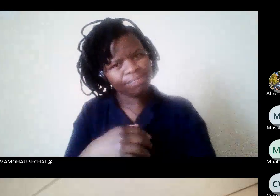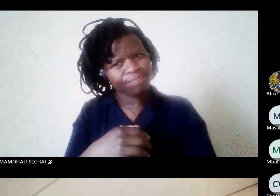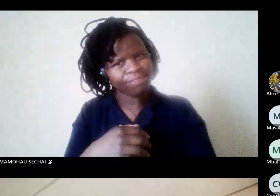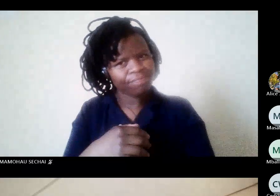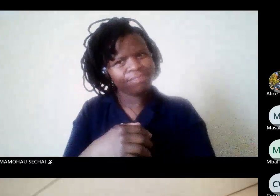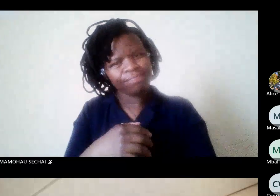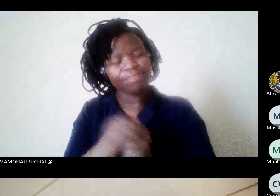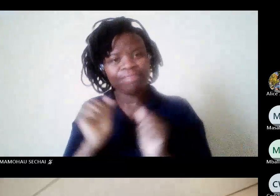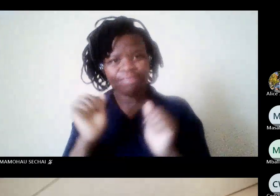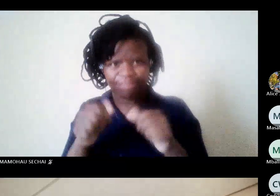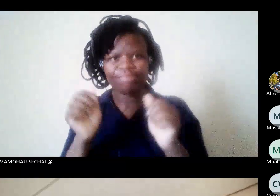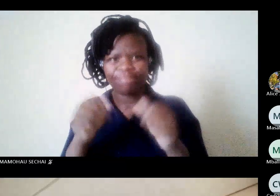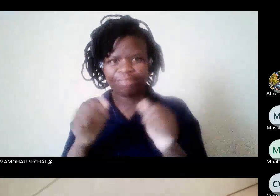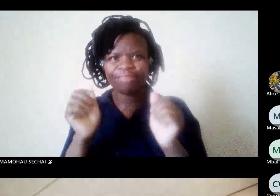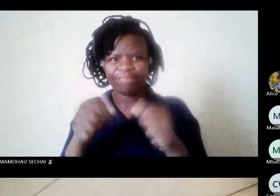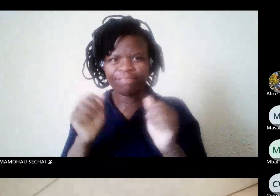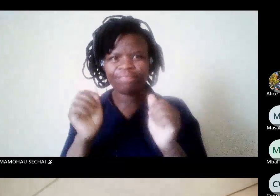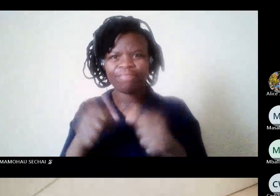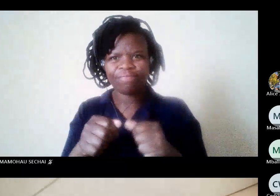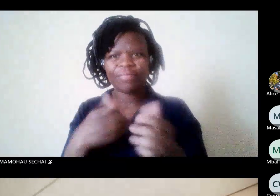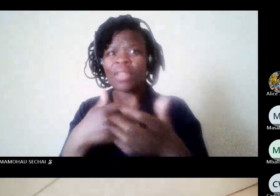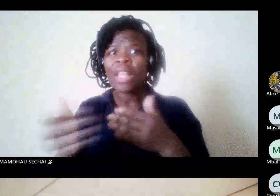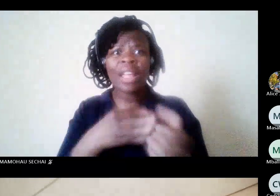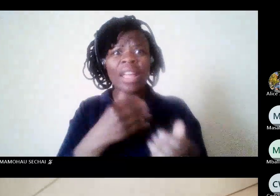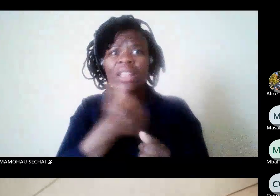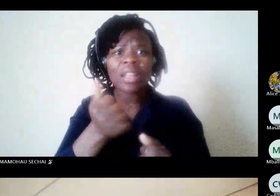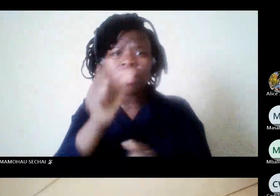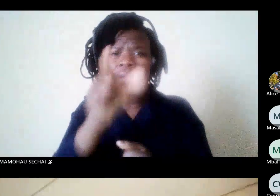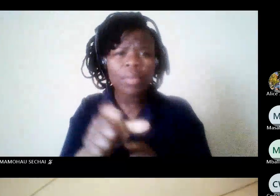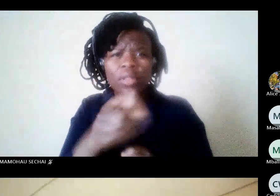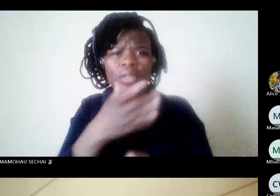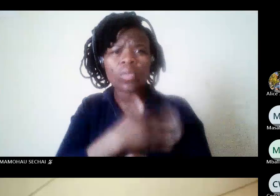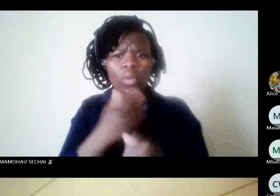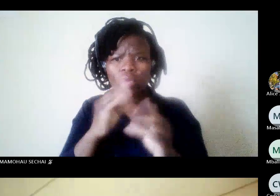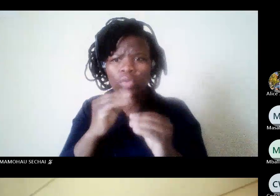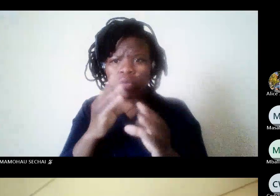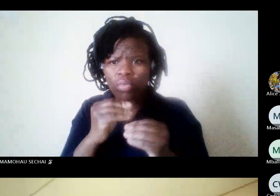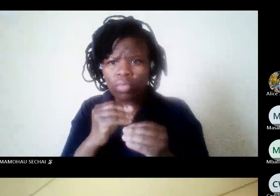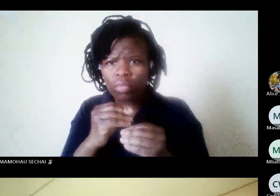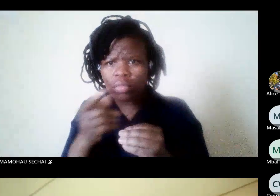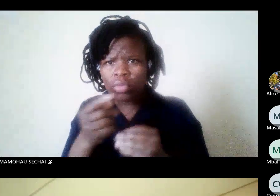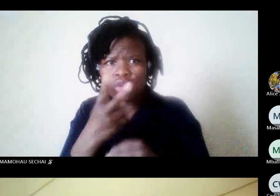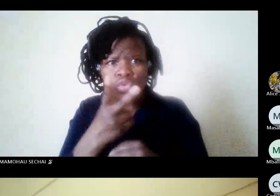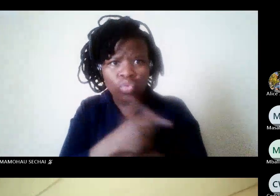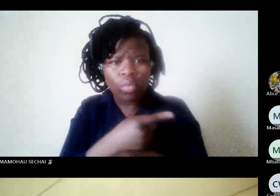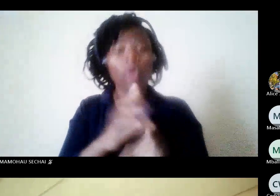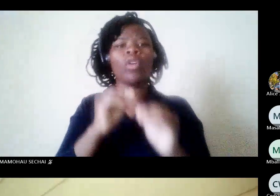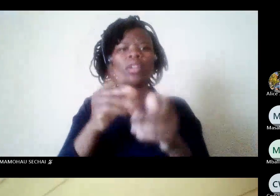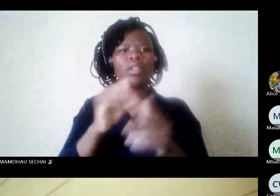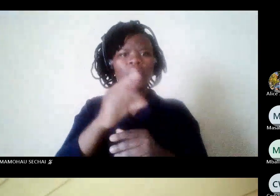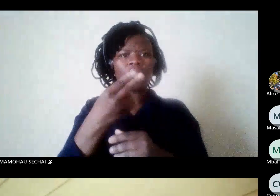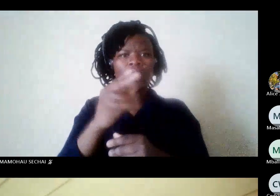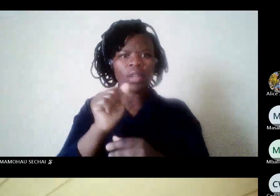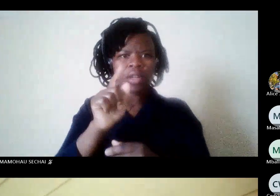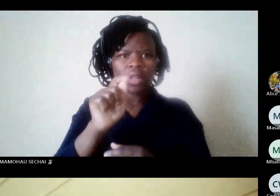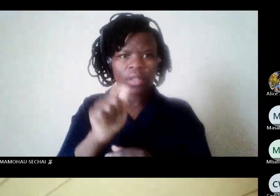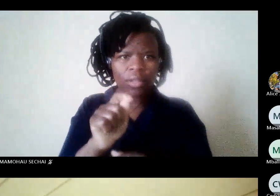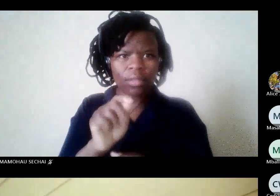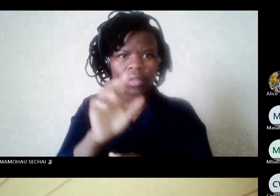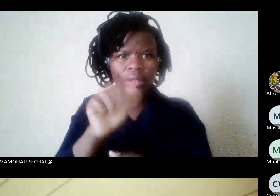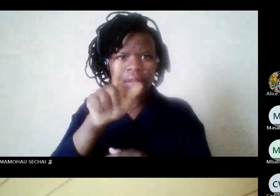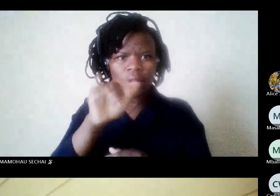Yeah. Okay, so any other person wants to say anything in just these 2 minutes? Oh, there's something in the chat. Okay, Ali says, just to add